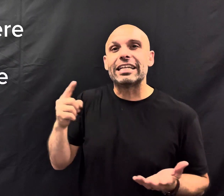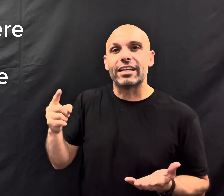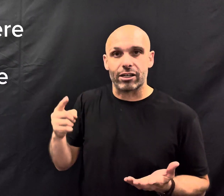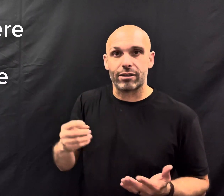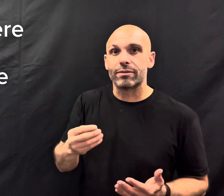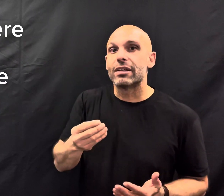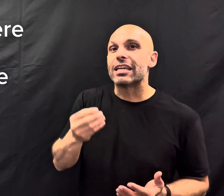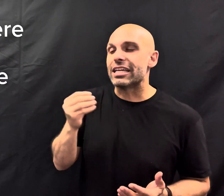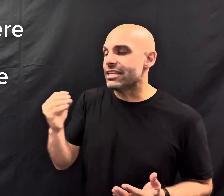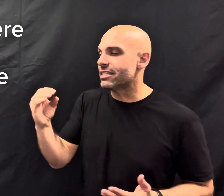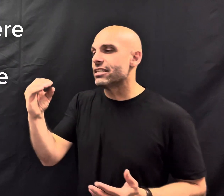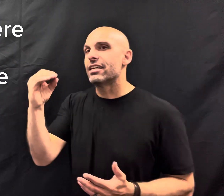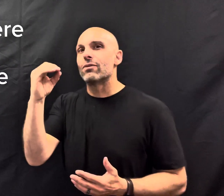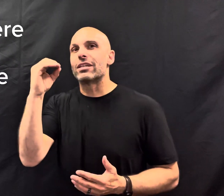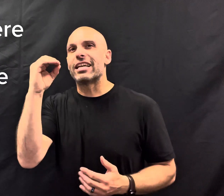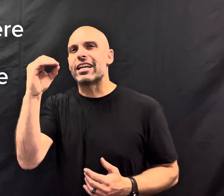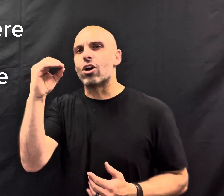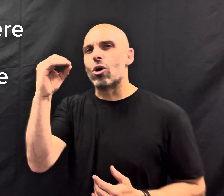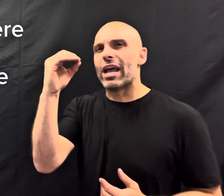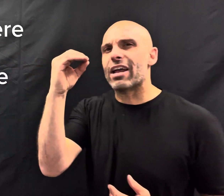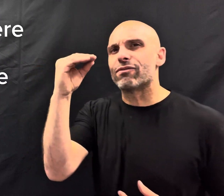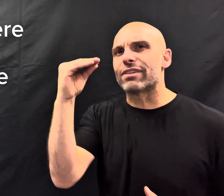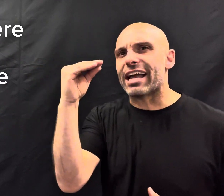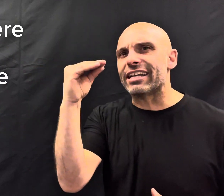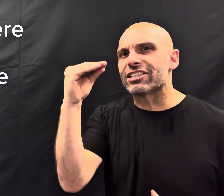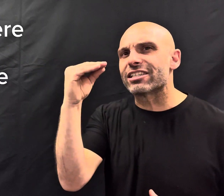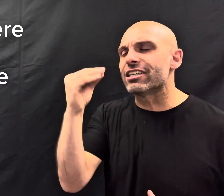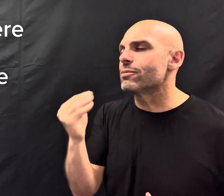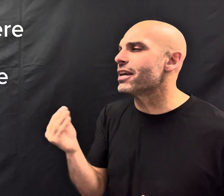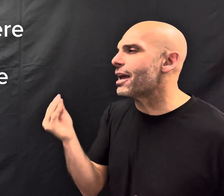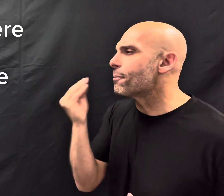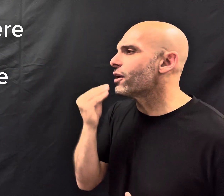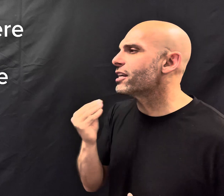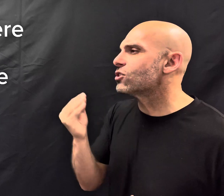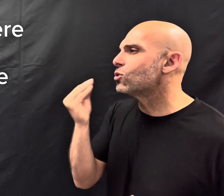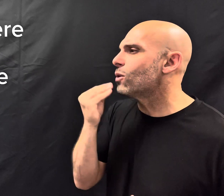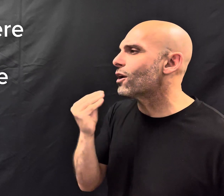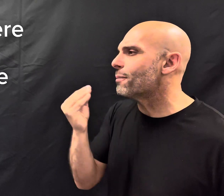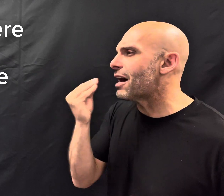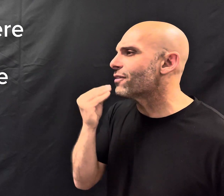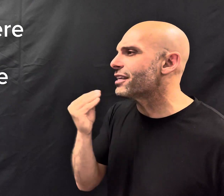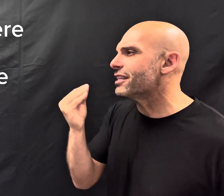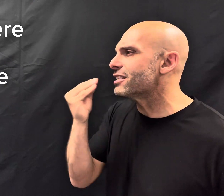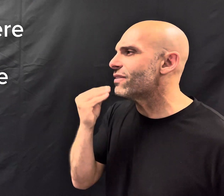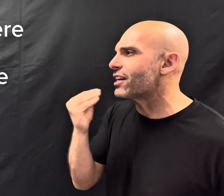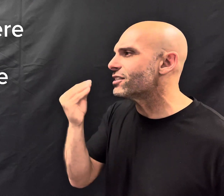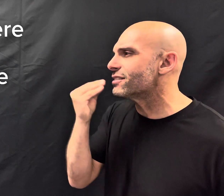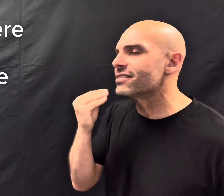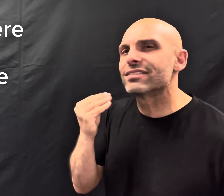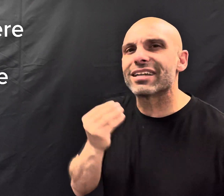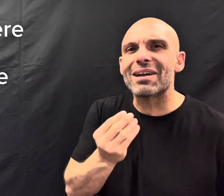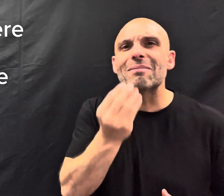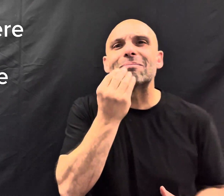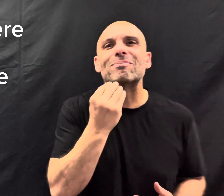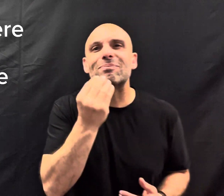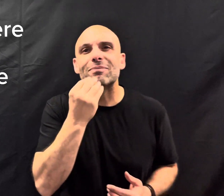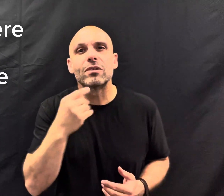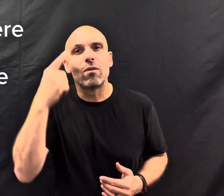here. Eat, we're gonna take an O hand, flatten it just a little bit, and bring it to our mouth in this fashion, okay?